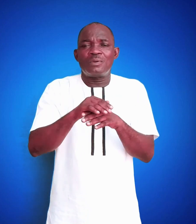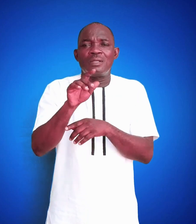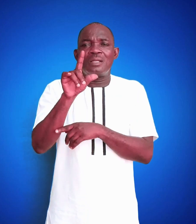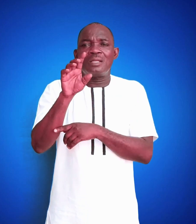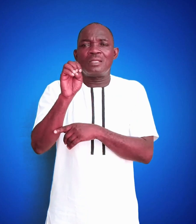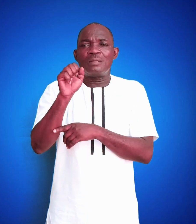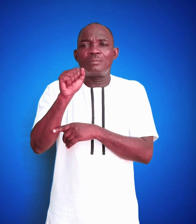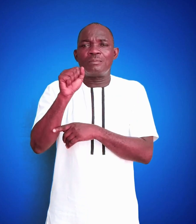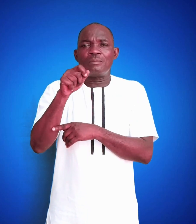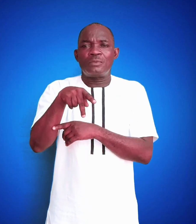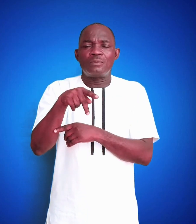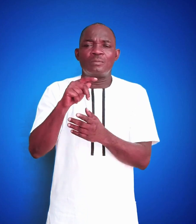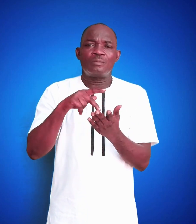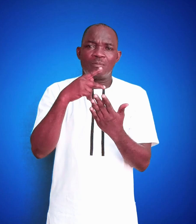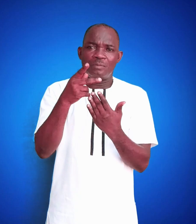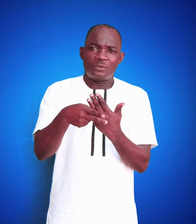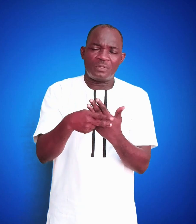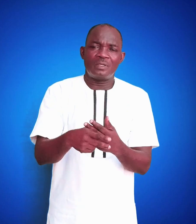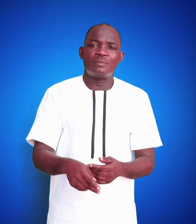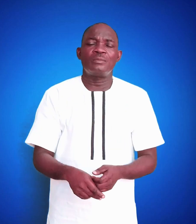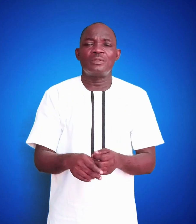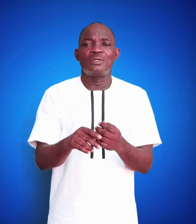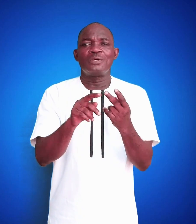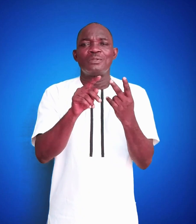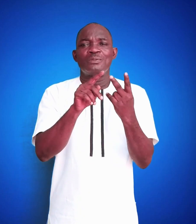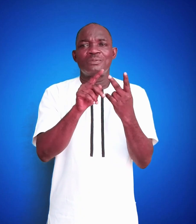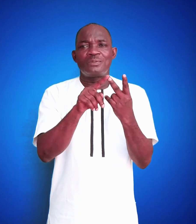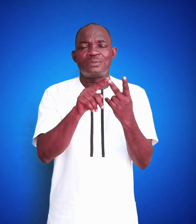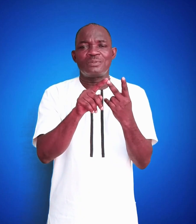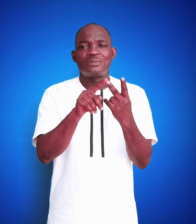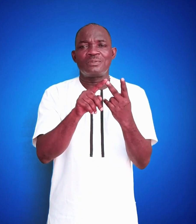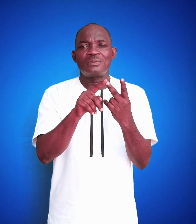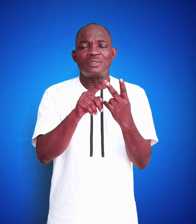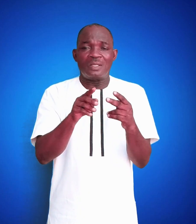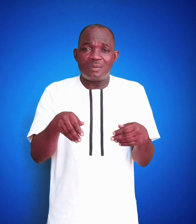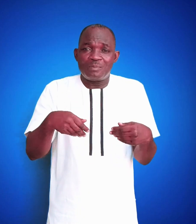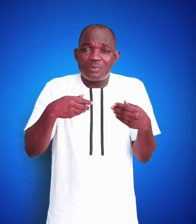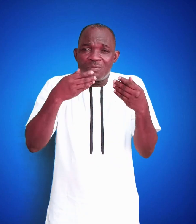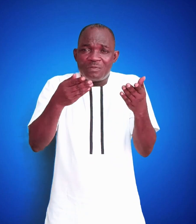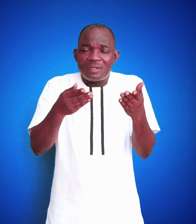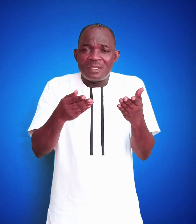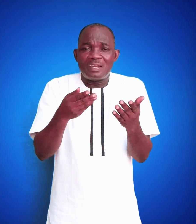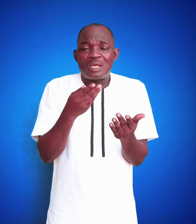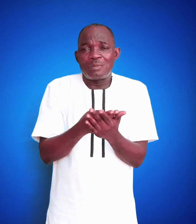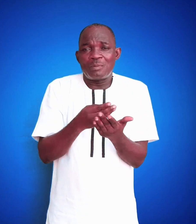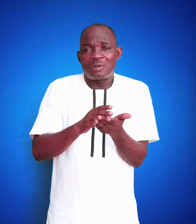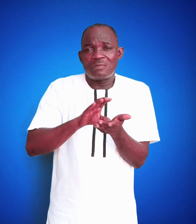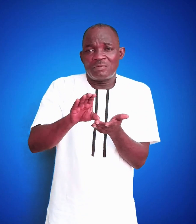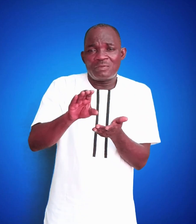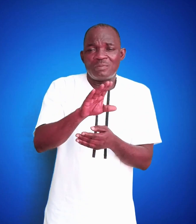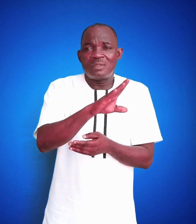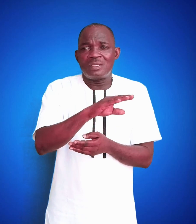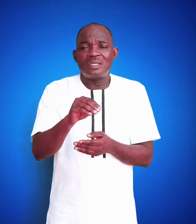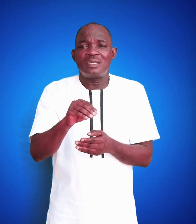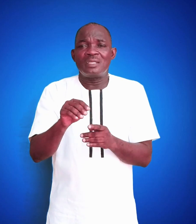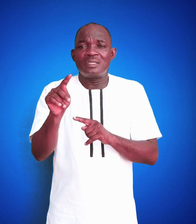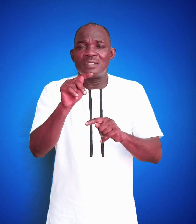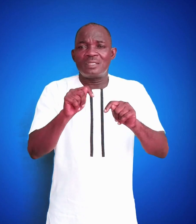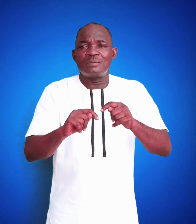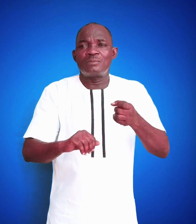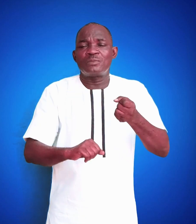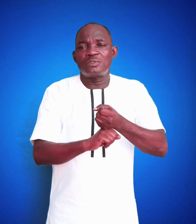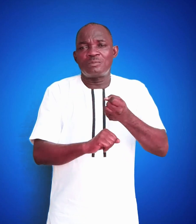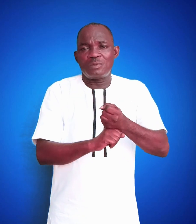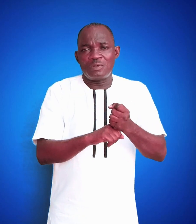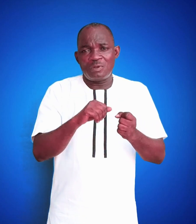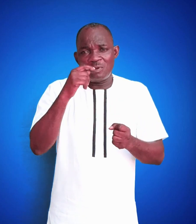LEAP program. 2. Provide funds and technical